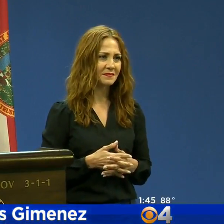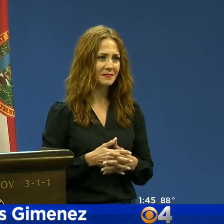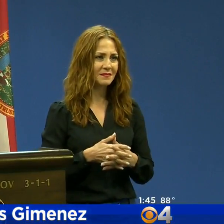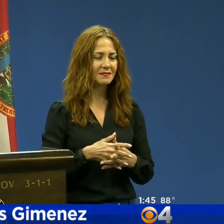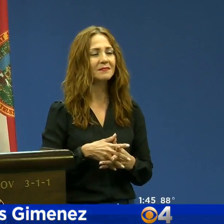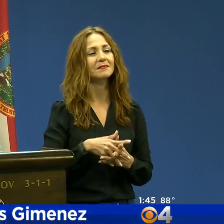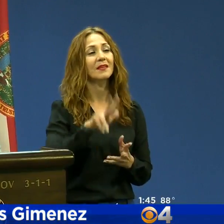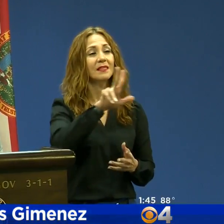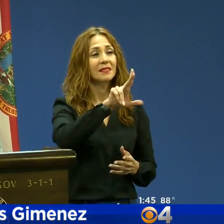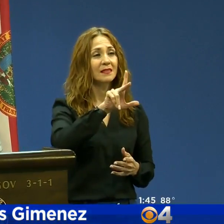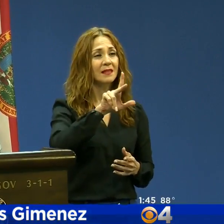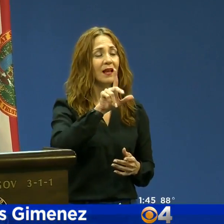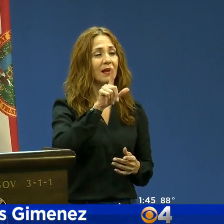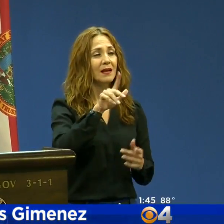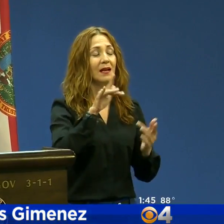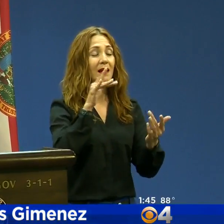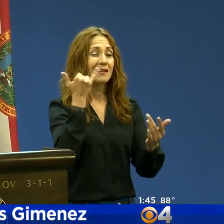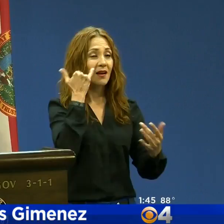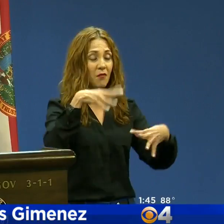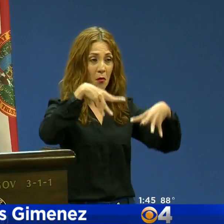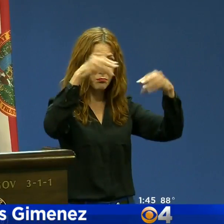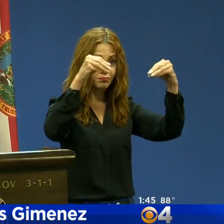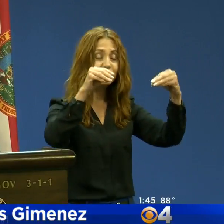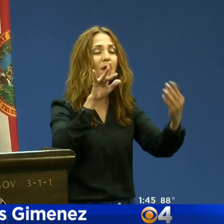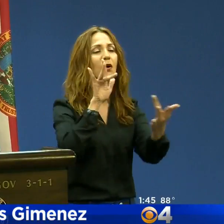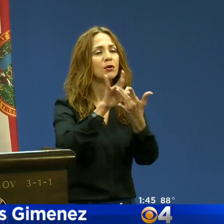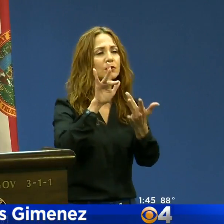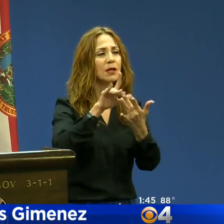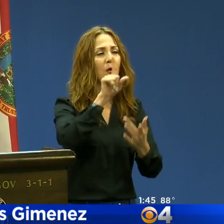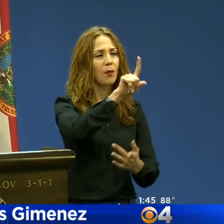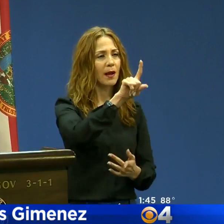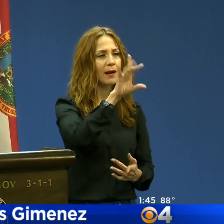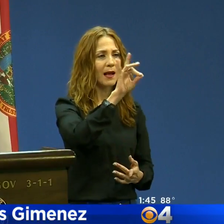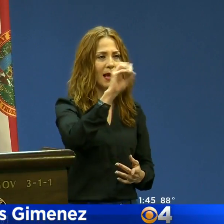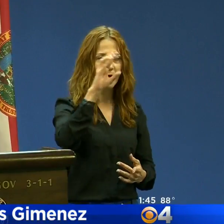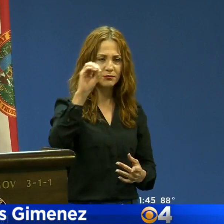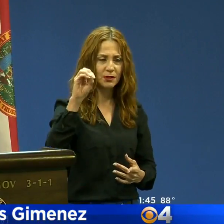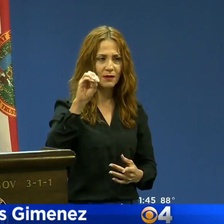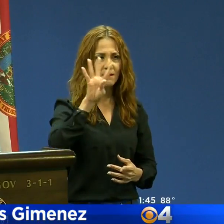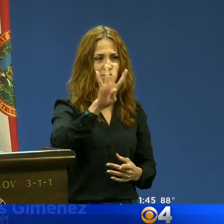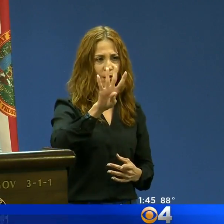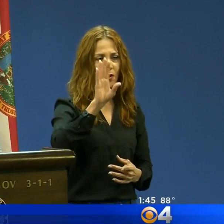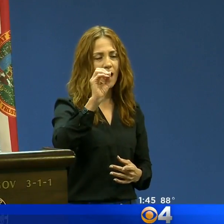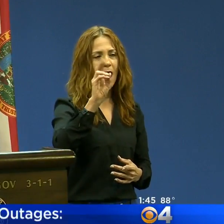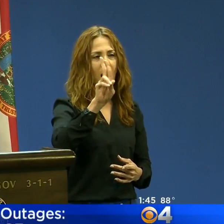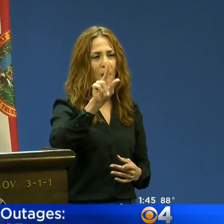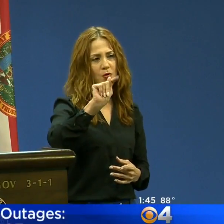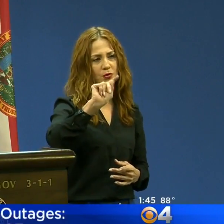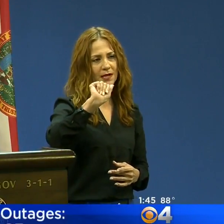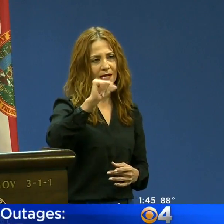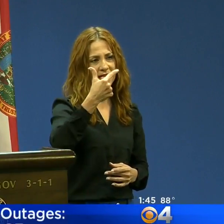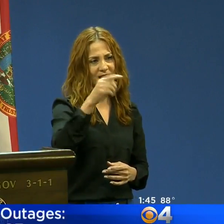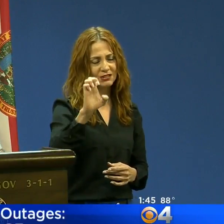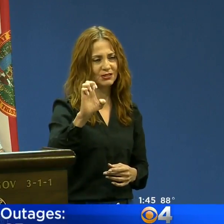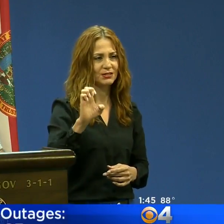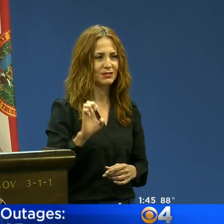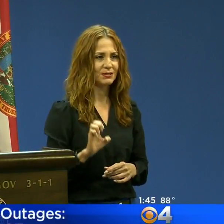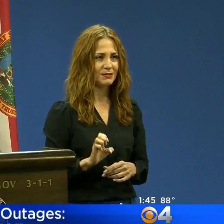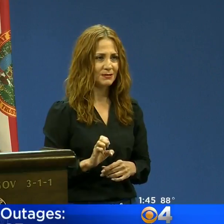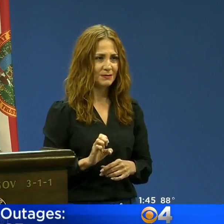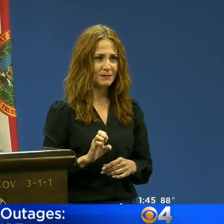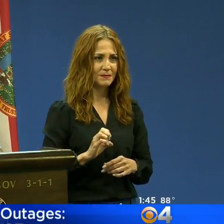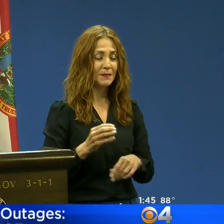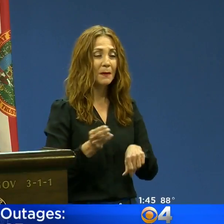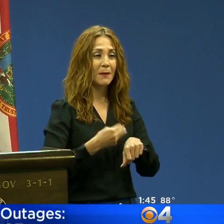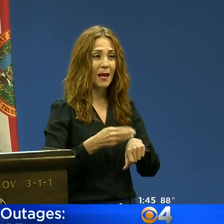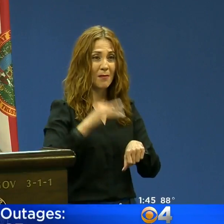1-800-4-OUTAGE. 1-800, the number 4-OUTAGE. County Services, Aviation, Miami International Airport is open and operating